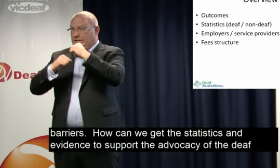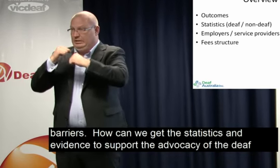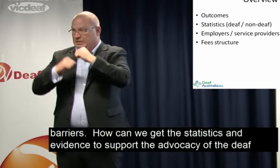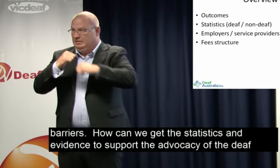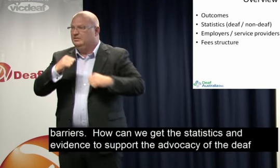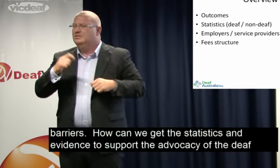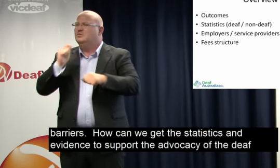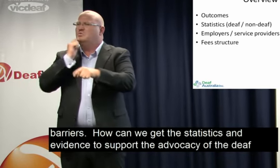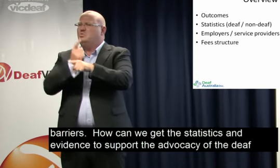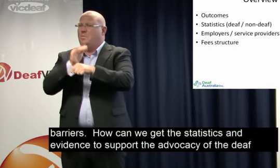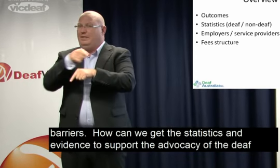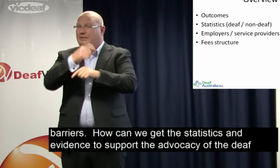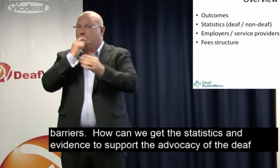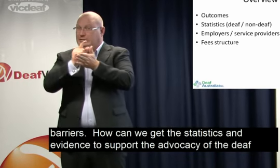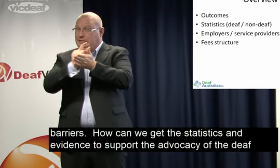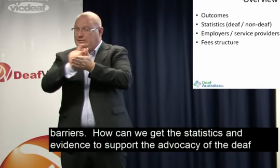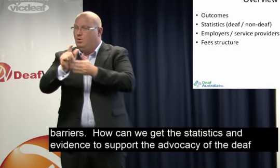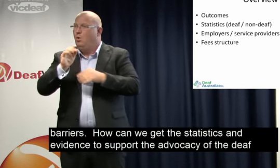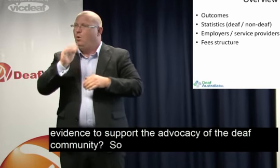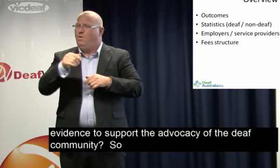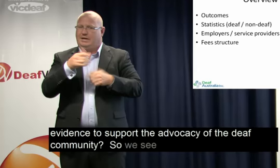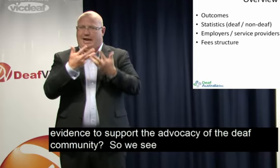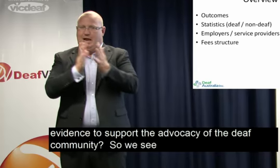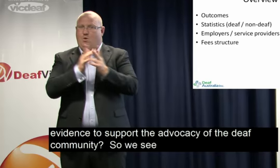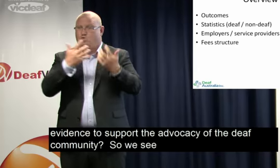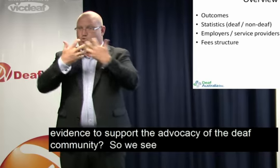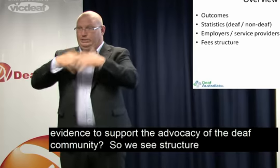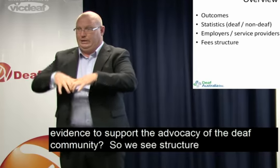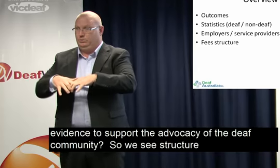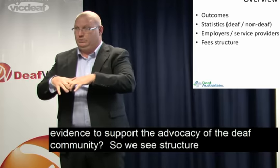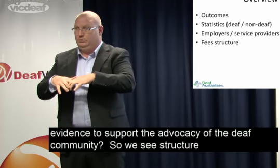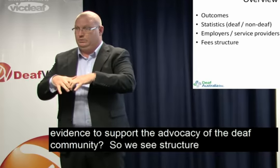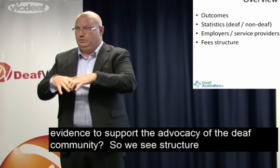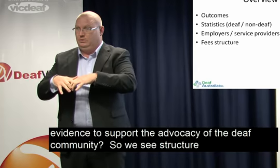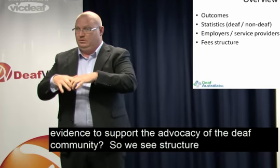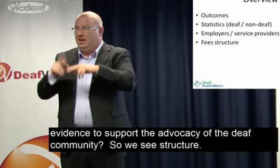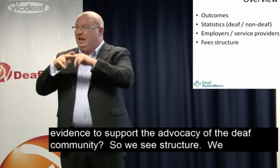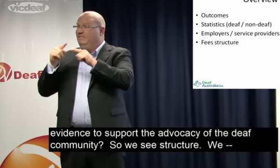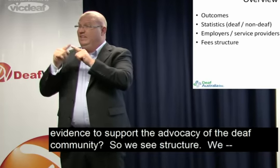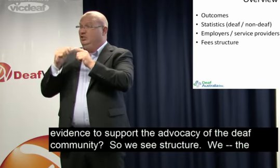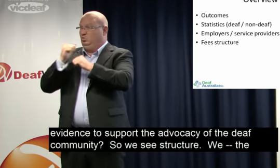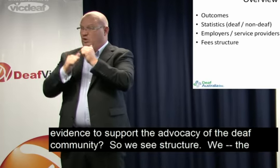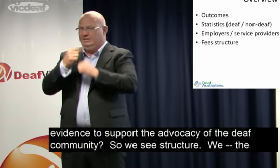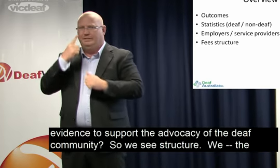The fee structure. We'll talk a little bit about that further on as to how we've worked out the fee